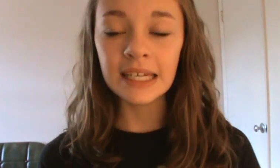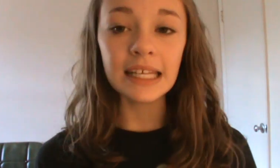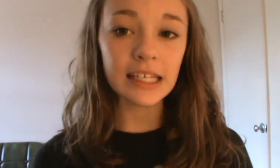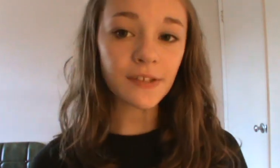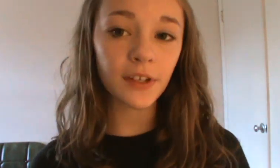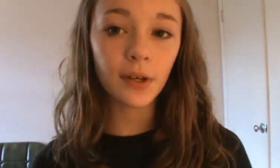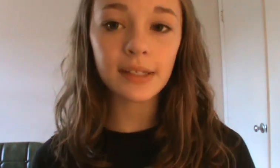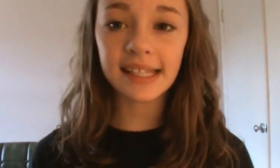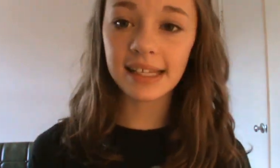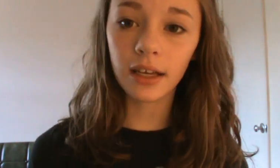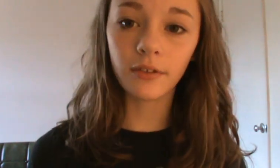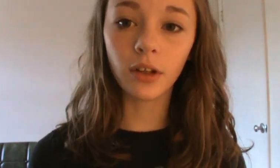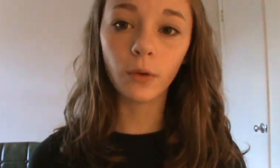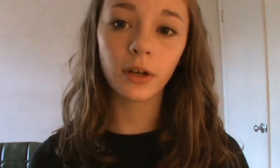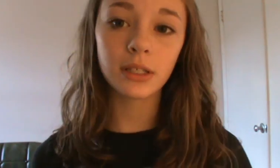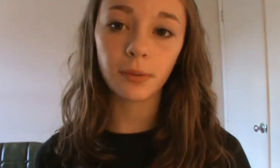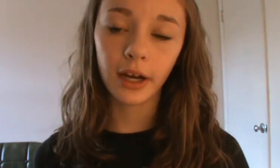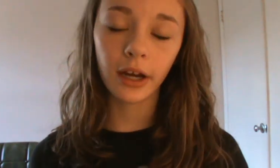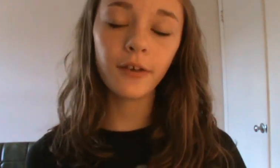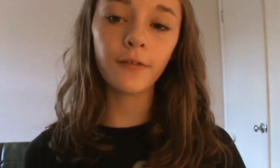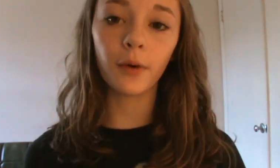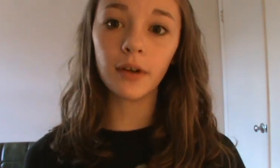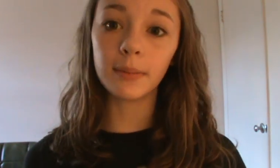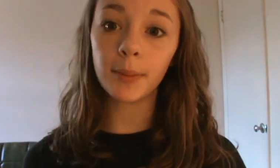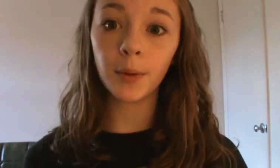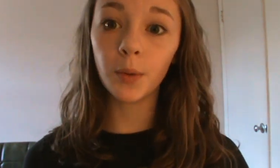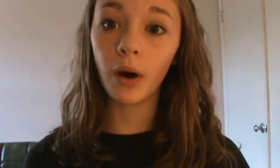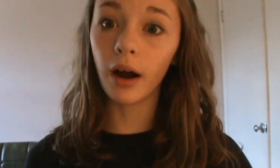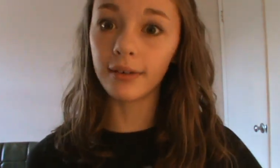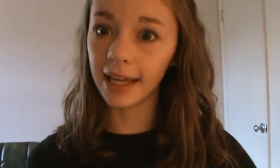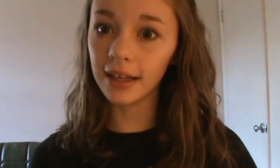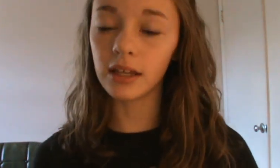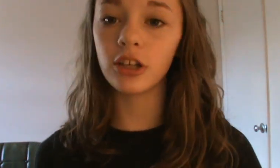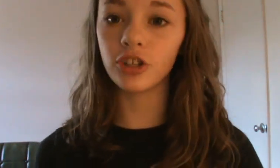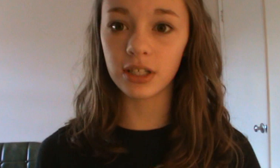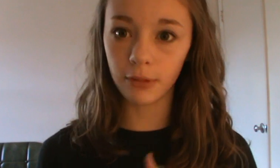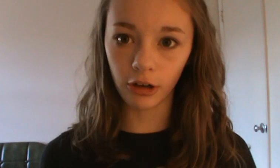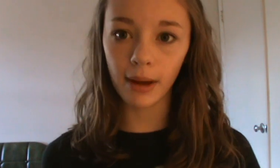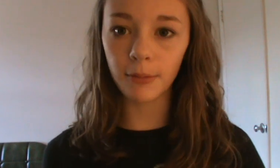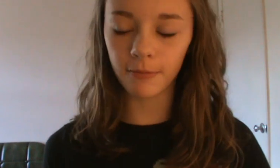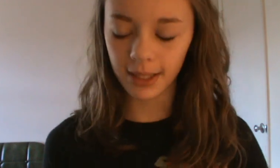This video is the signing of the Lord's Prayer for the people who are right-handed. Just mirror my movements.